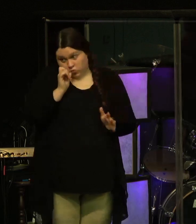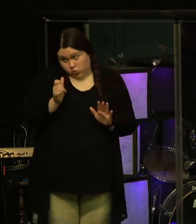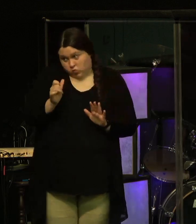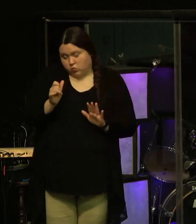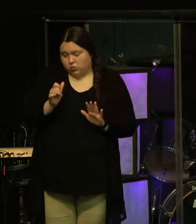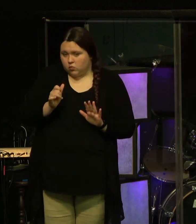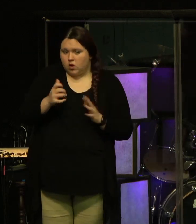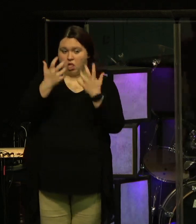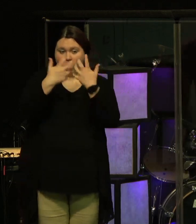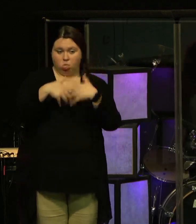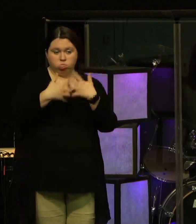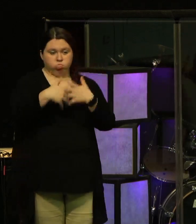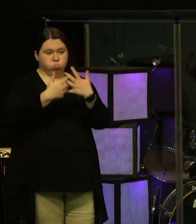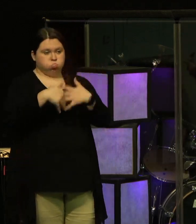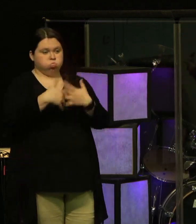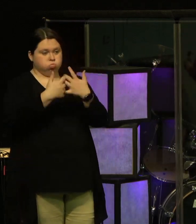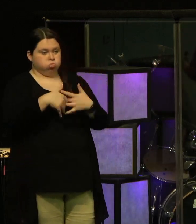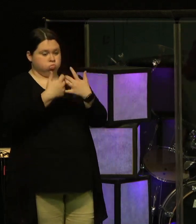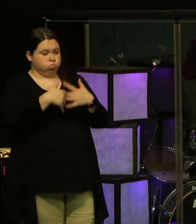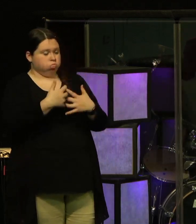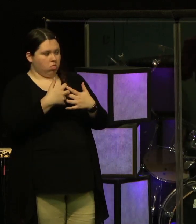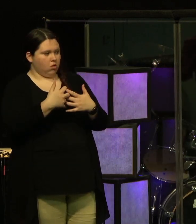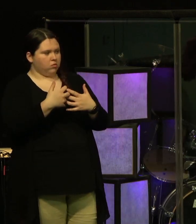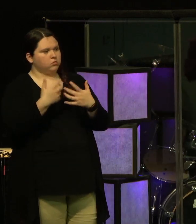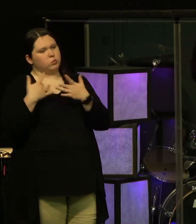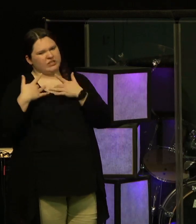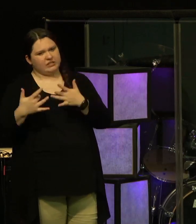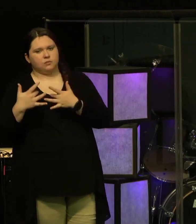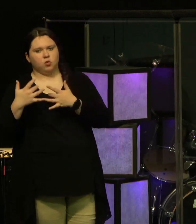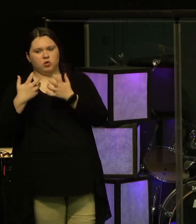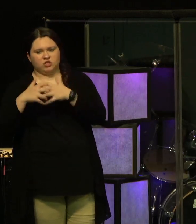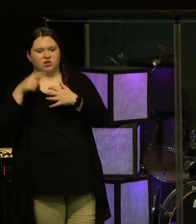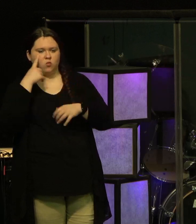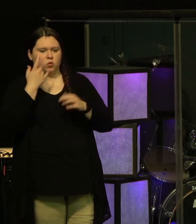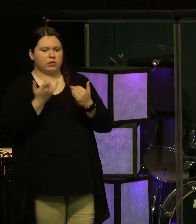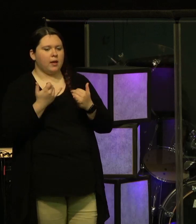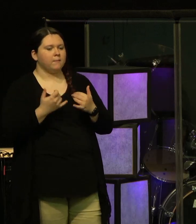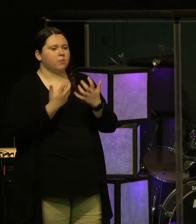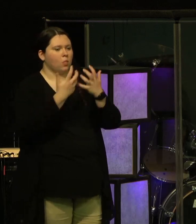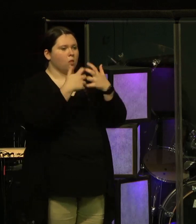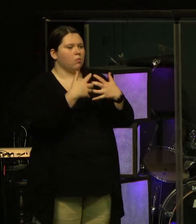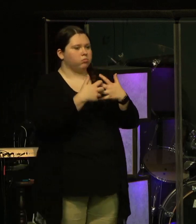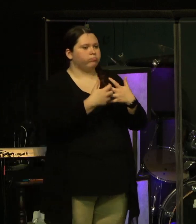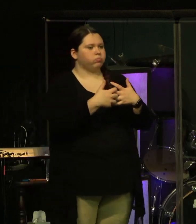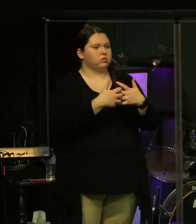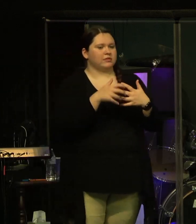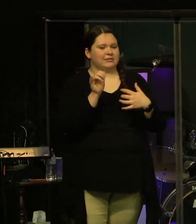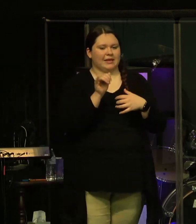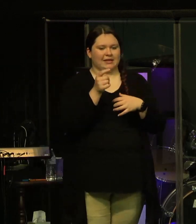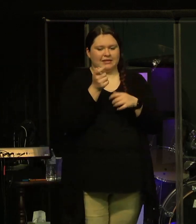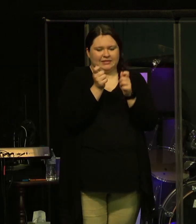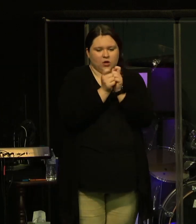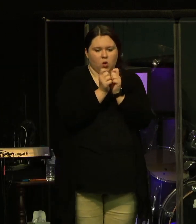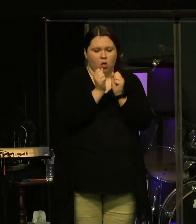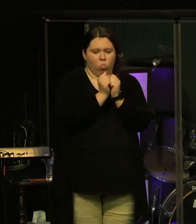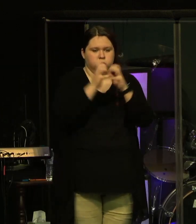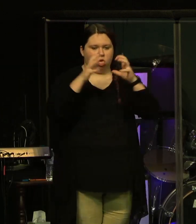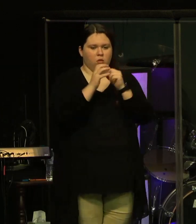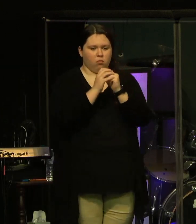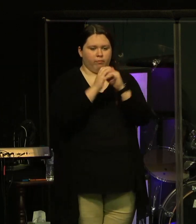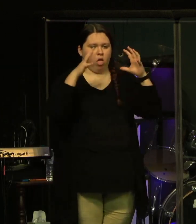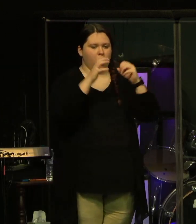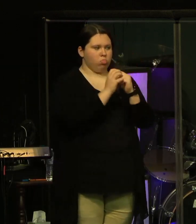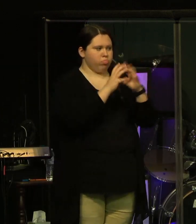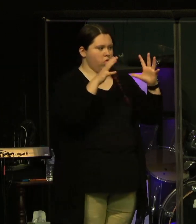when it's running, a conventional engine anyway, is actually a series of little explosions that happens